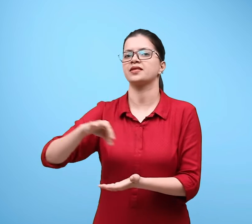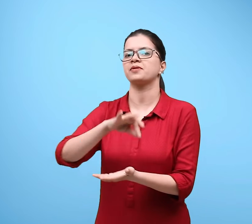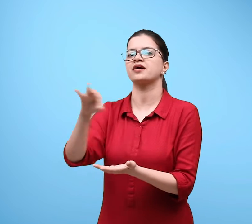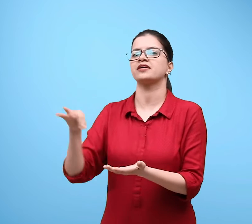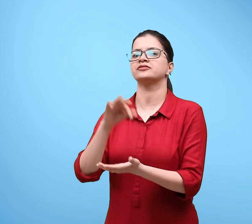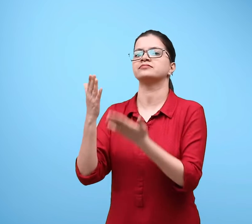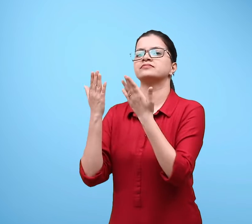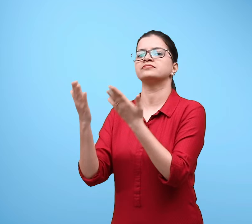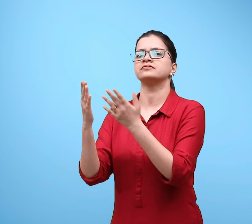Salt